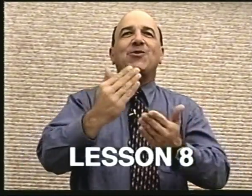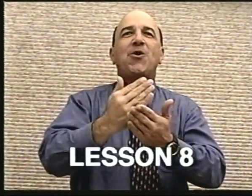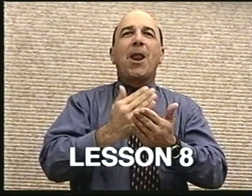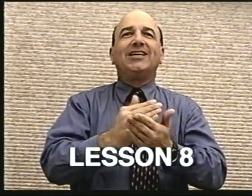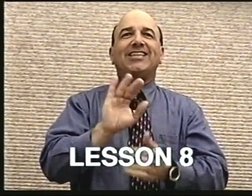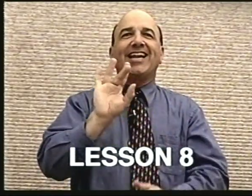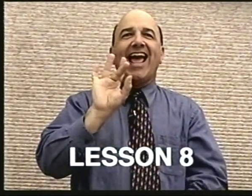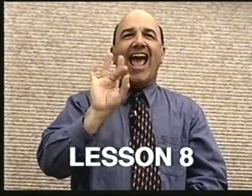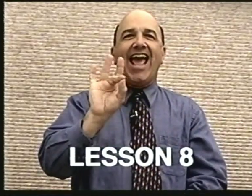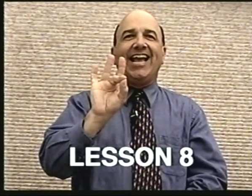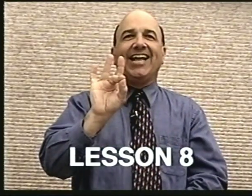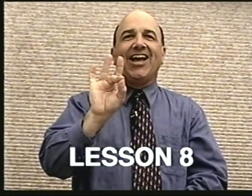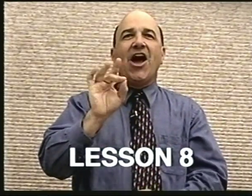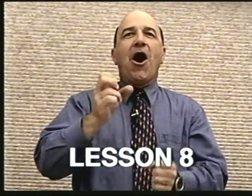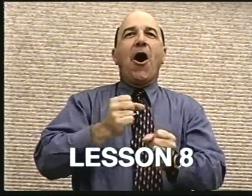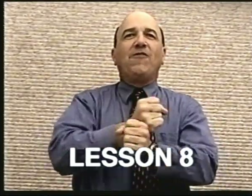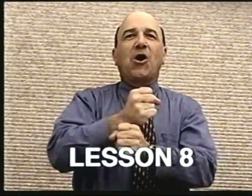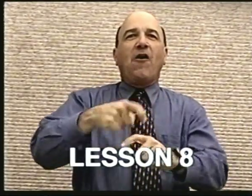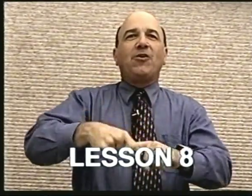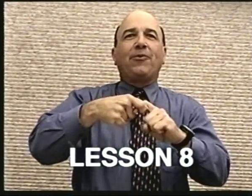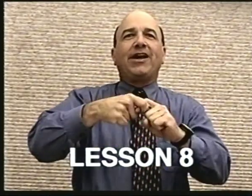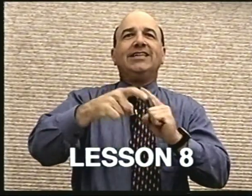to lesson 8 of Coffee Break